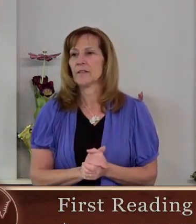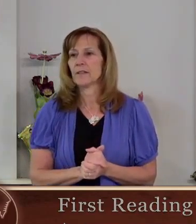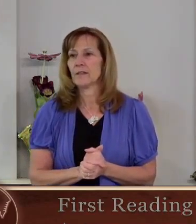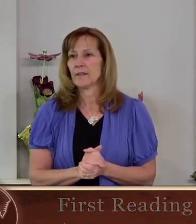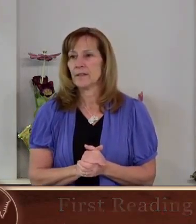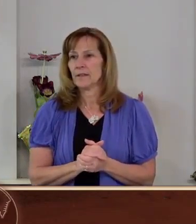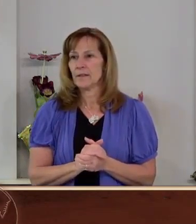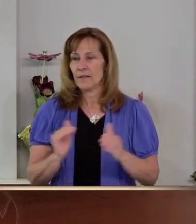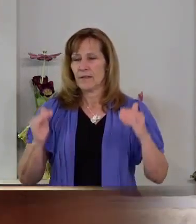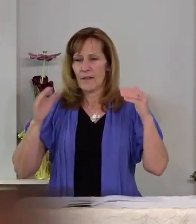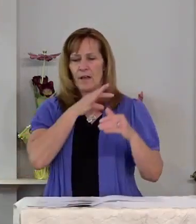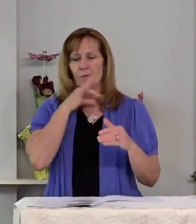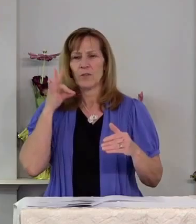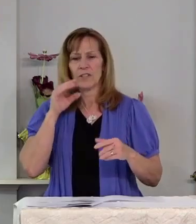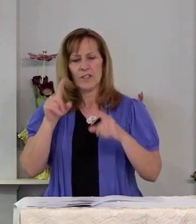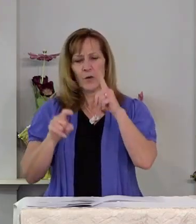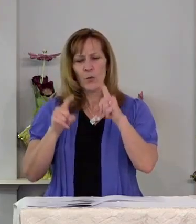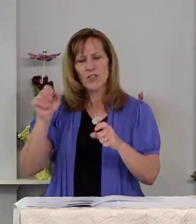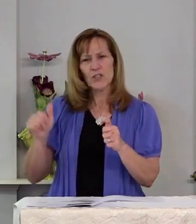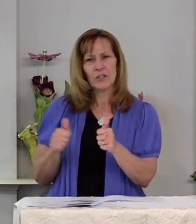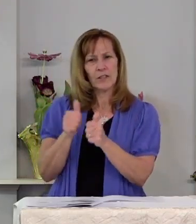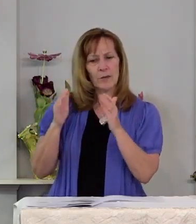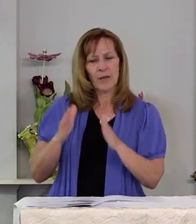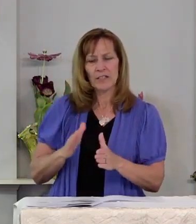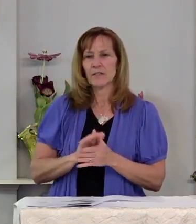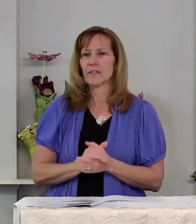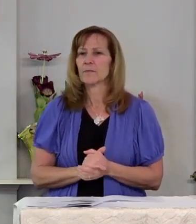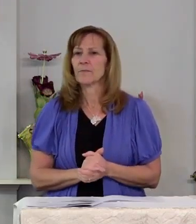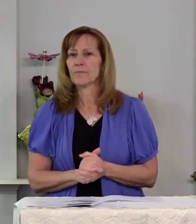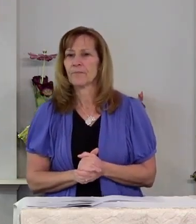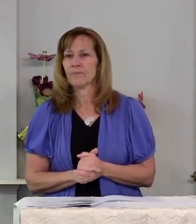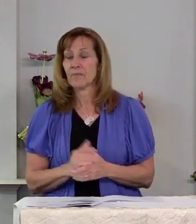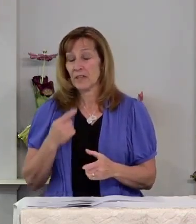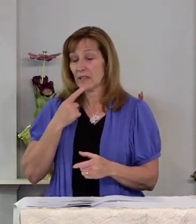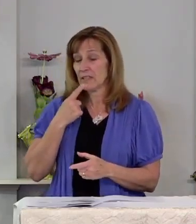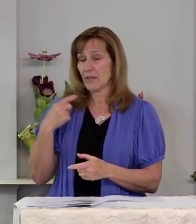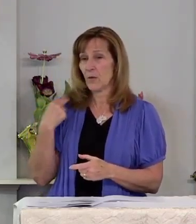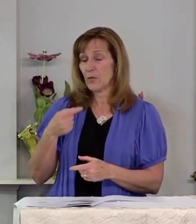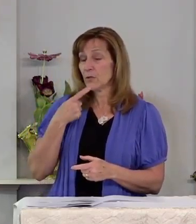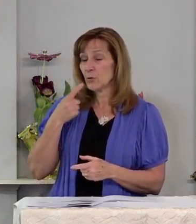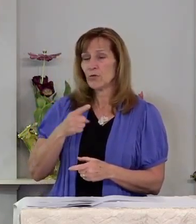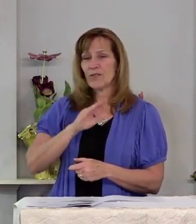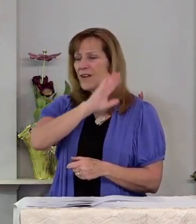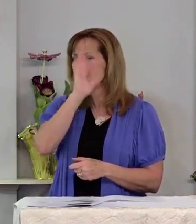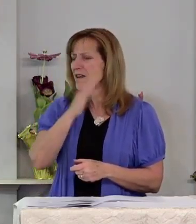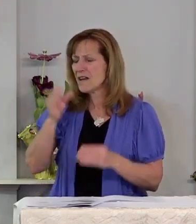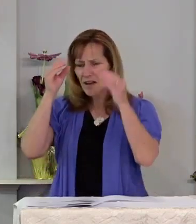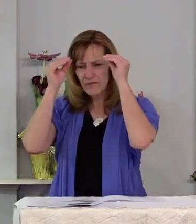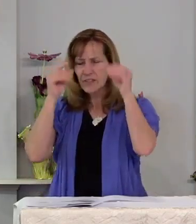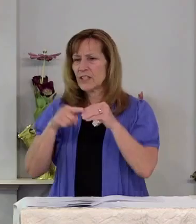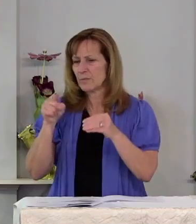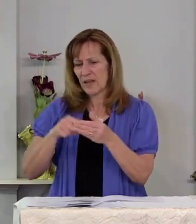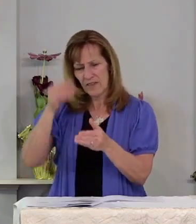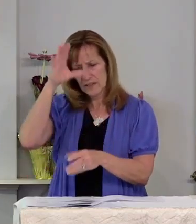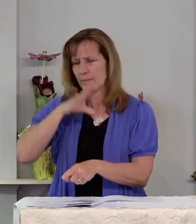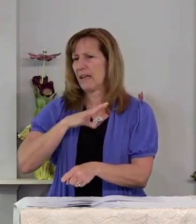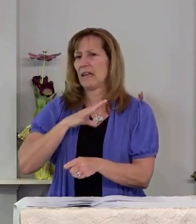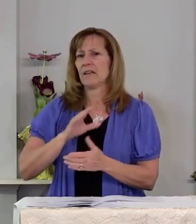The high priest questioned the apostles. He said, "We told you never to teach about this